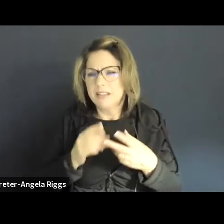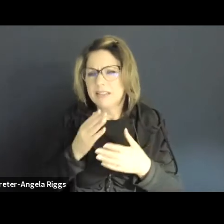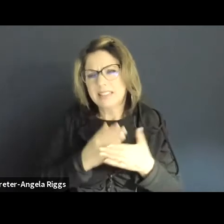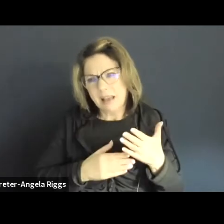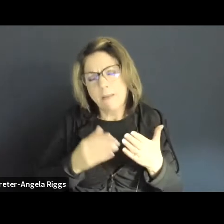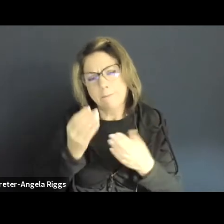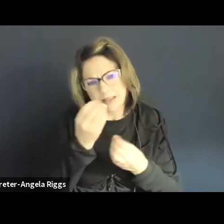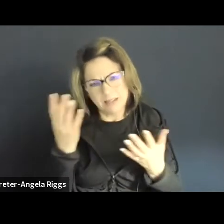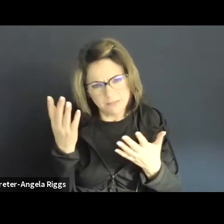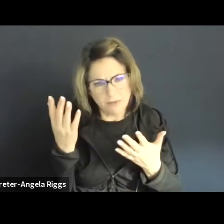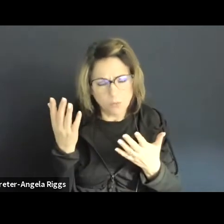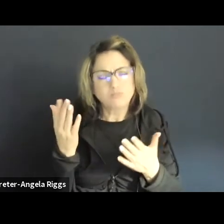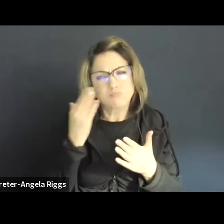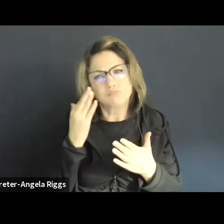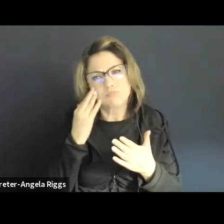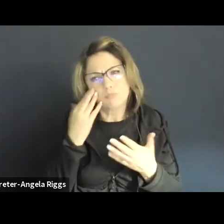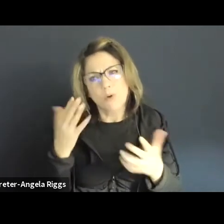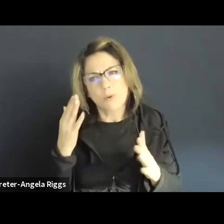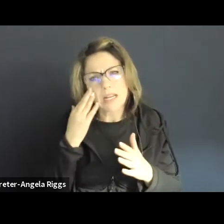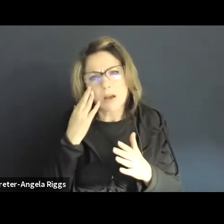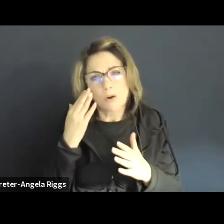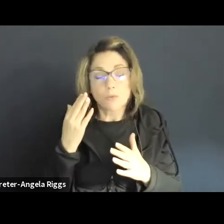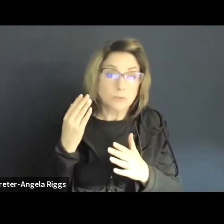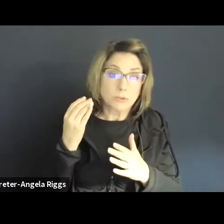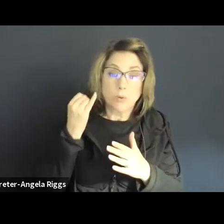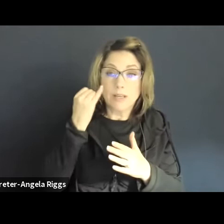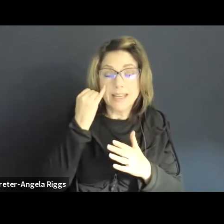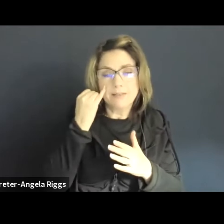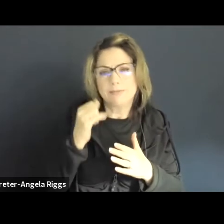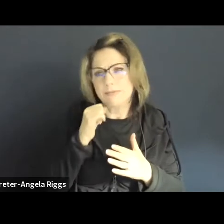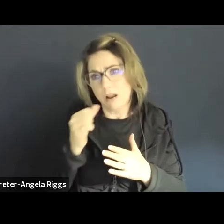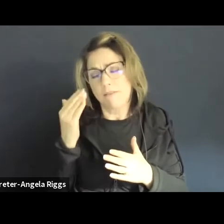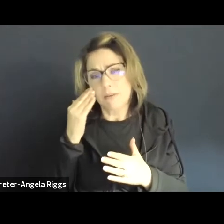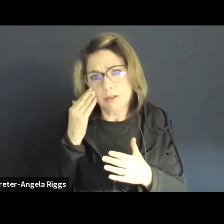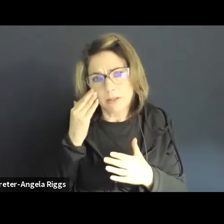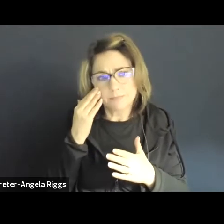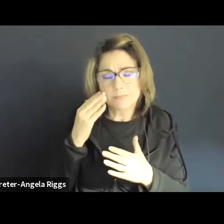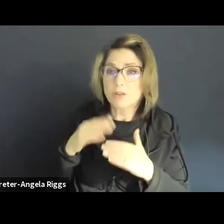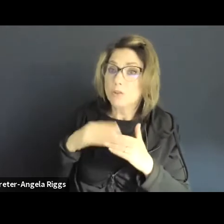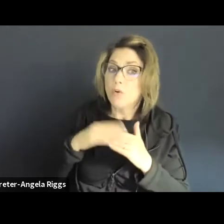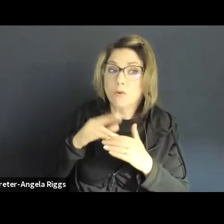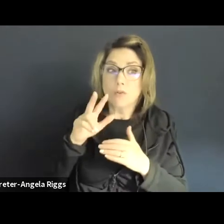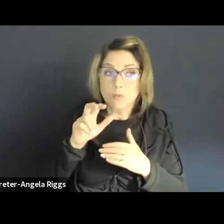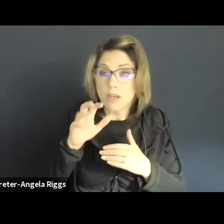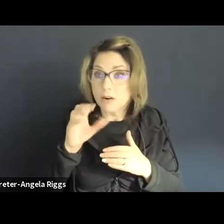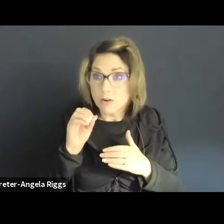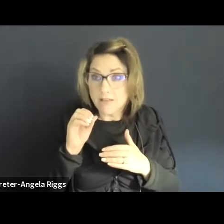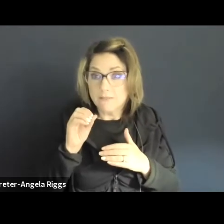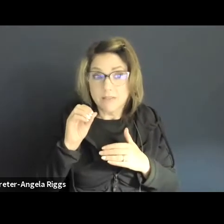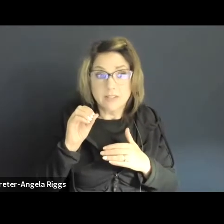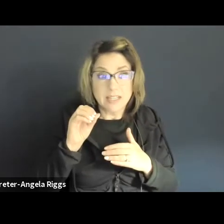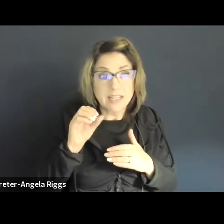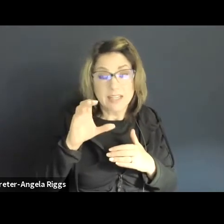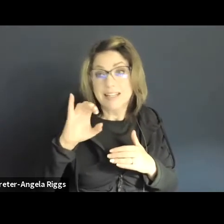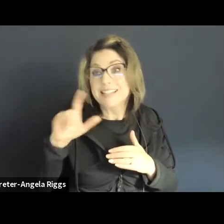information is pretty familiar to you. So for those who aren't familiar, there's over 350 CILs across